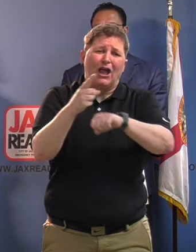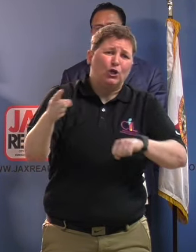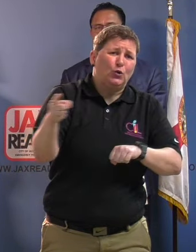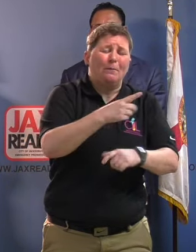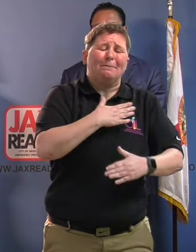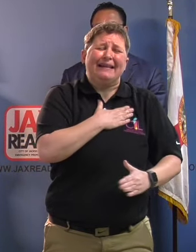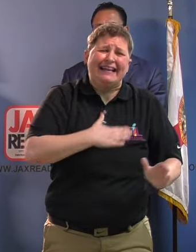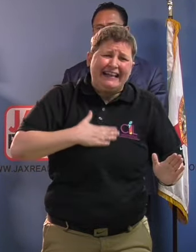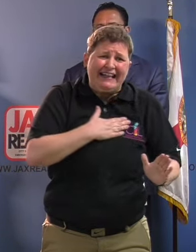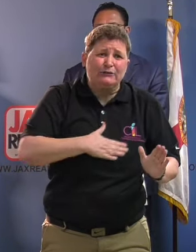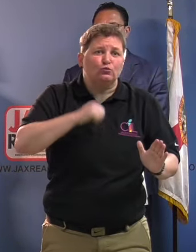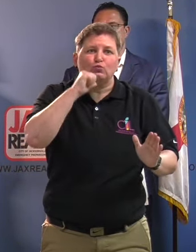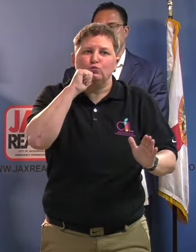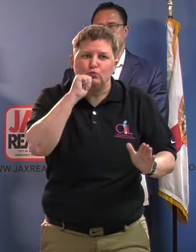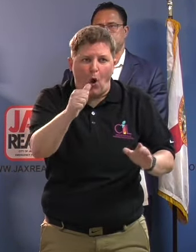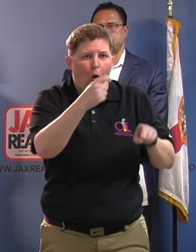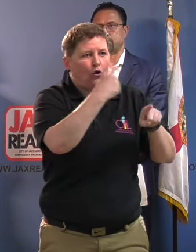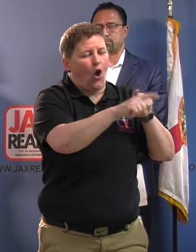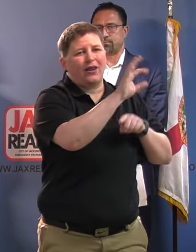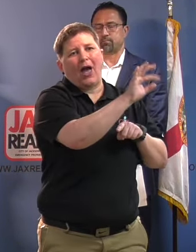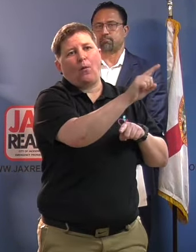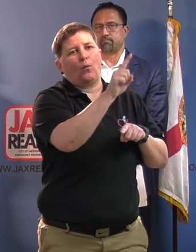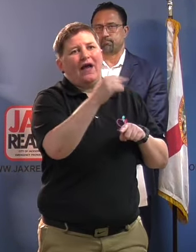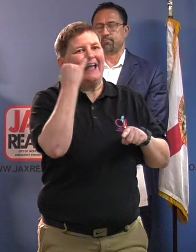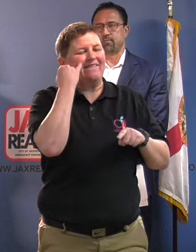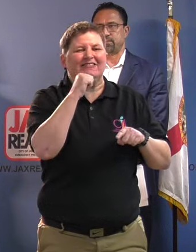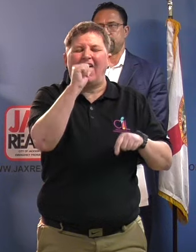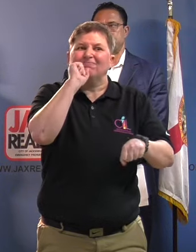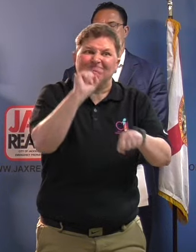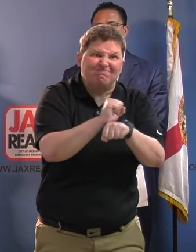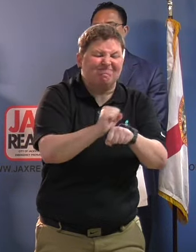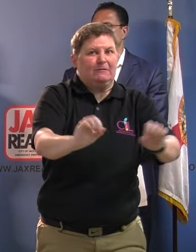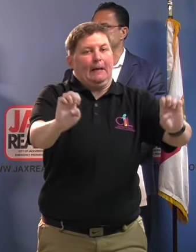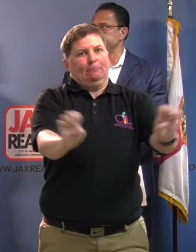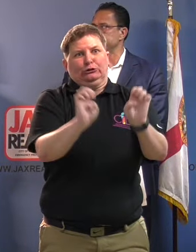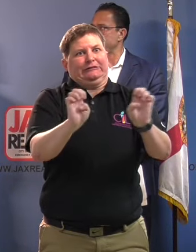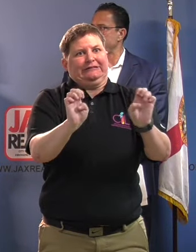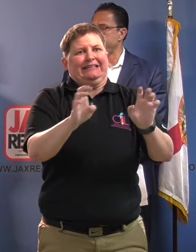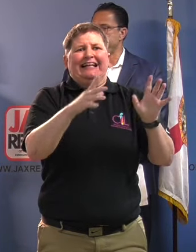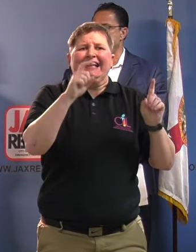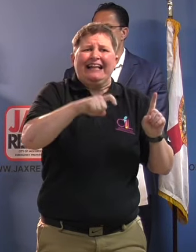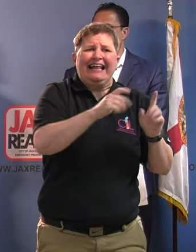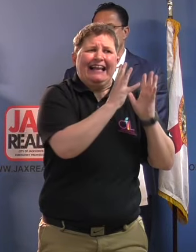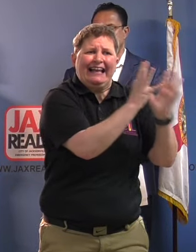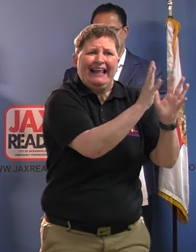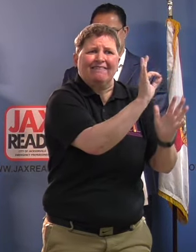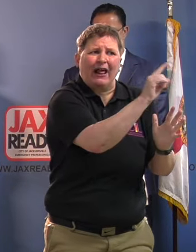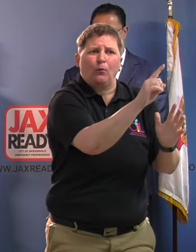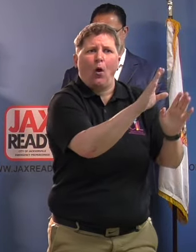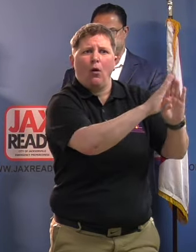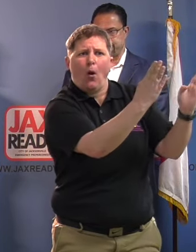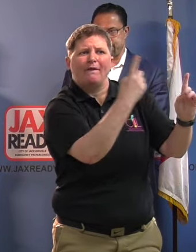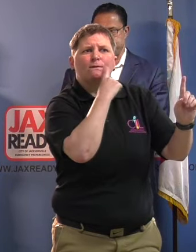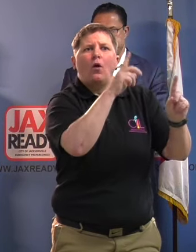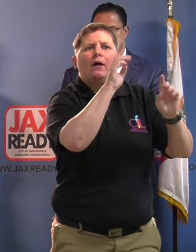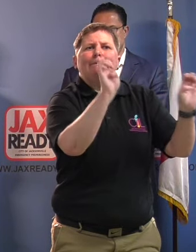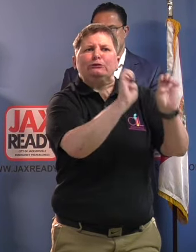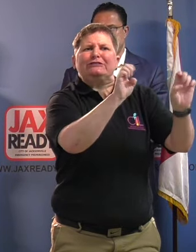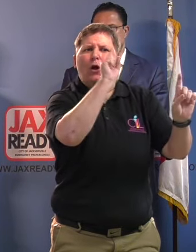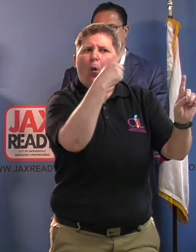an emergency. We need to keep those 911 operators clear for emergencies. Call 630 City, and we'll get to you just as quickly as we